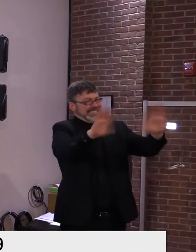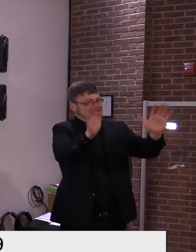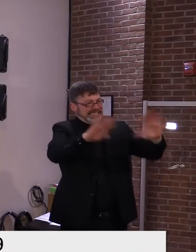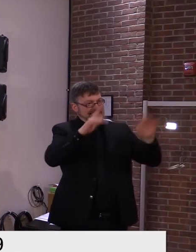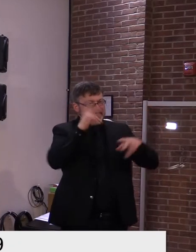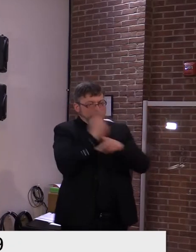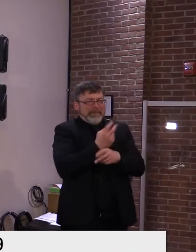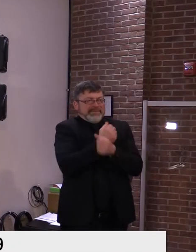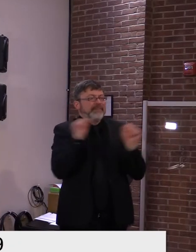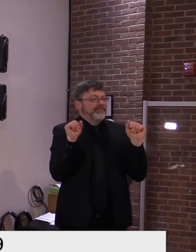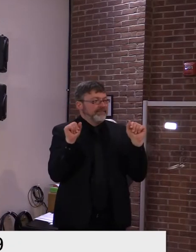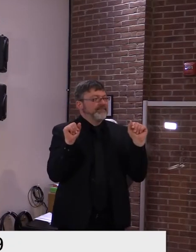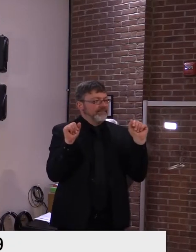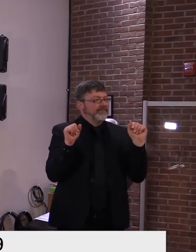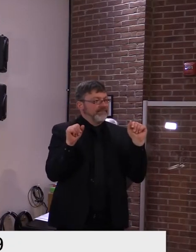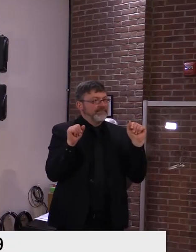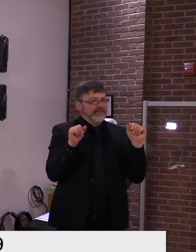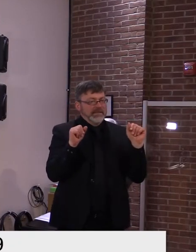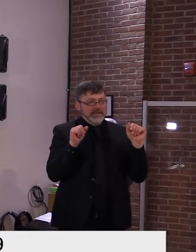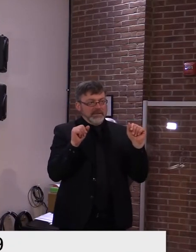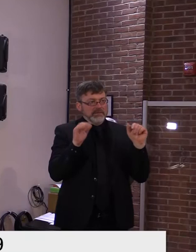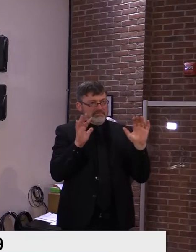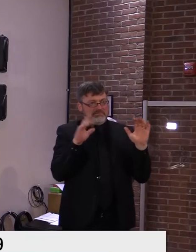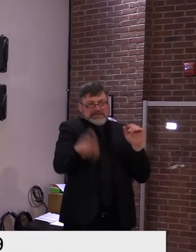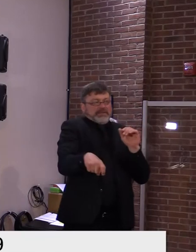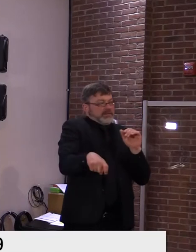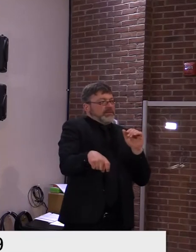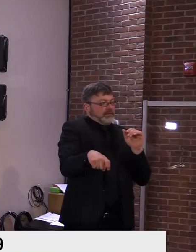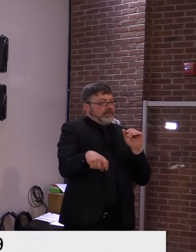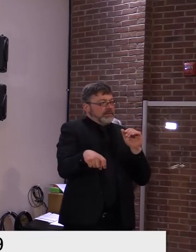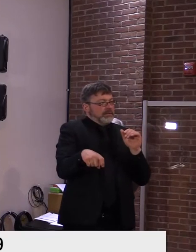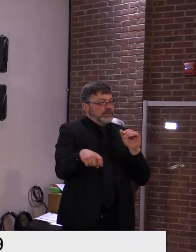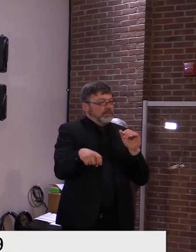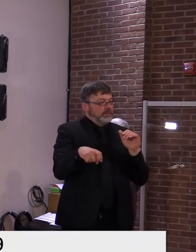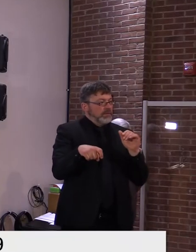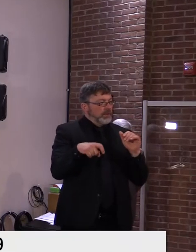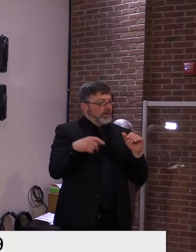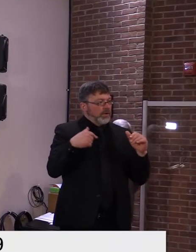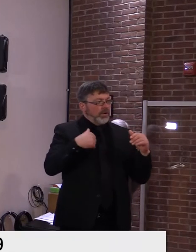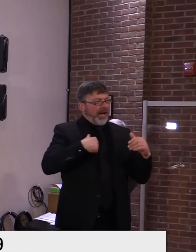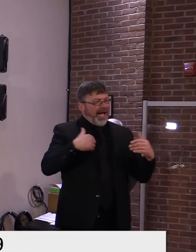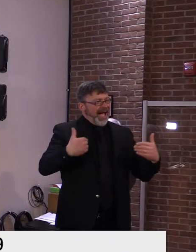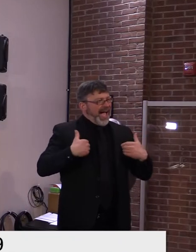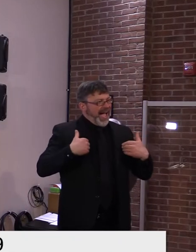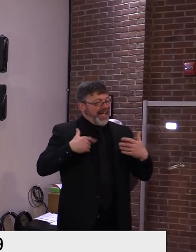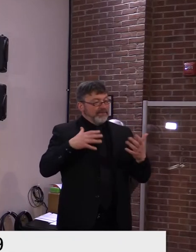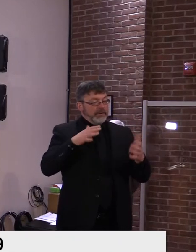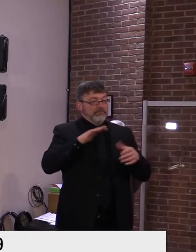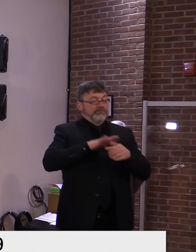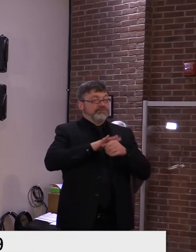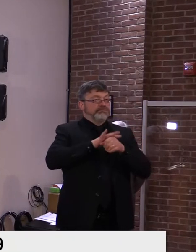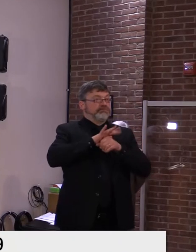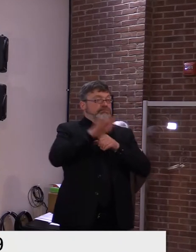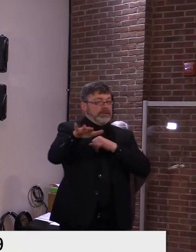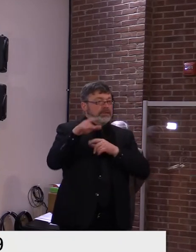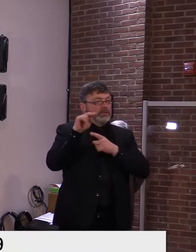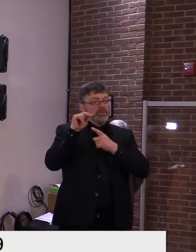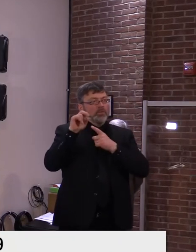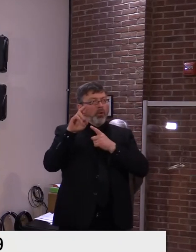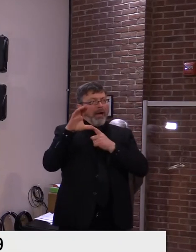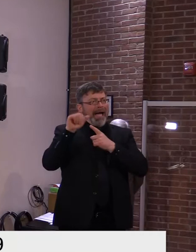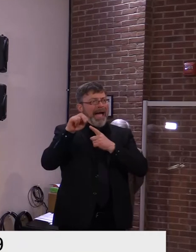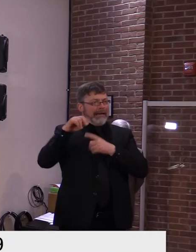population. There's plenty of Narcan available, and we have, as I've said in the past, flooded the streets with